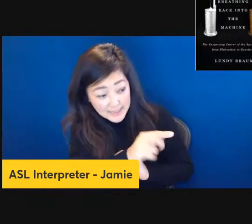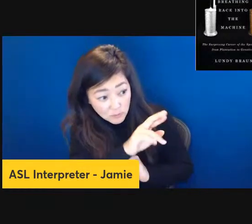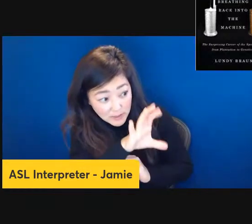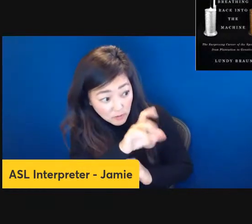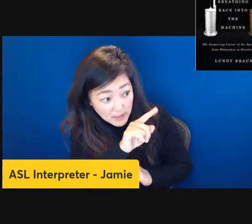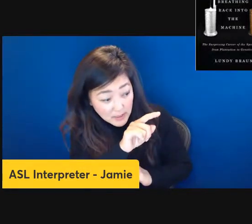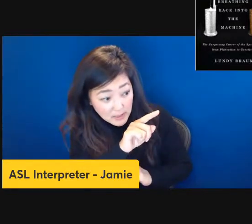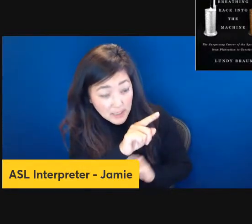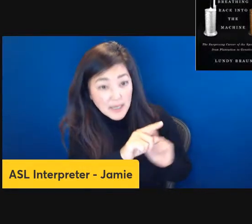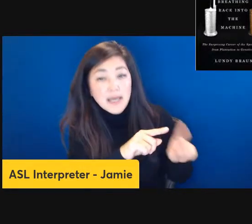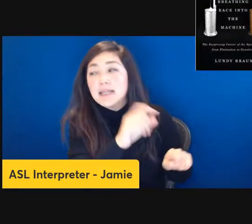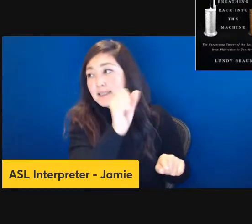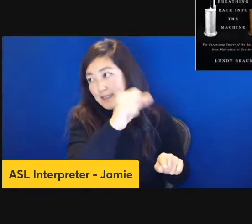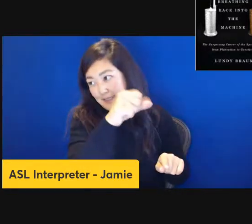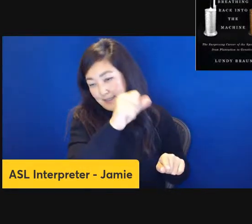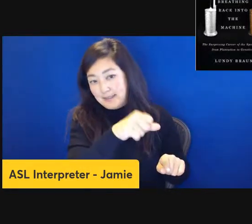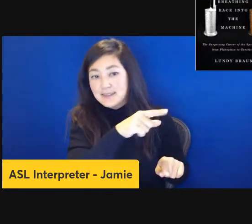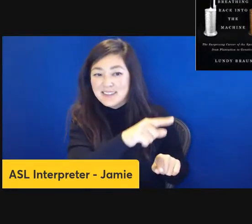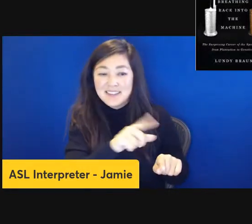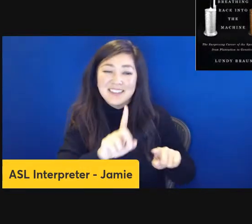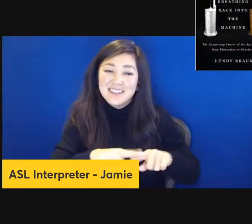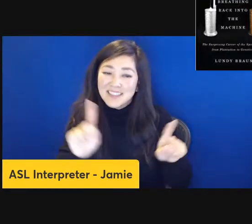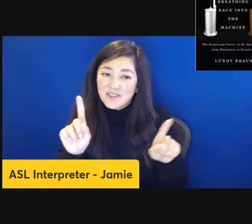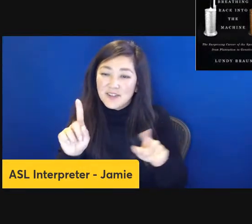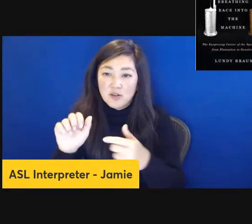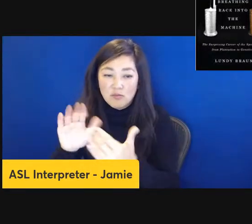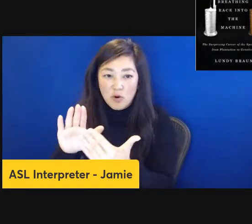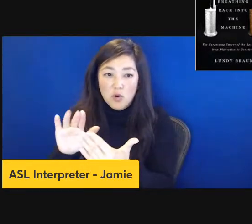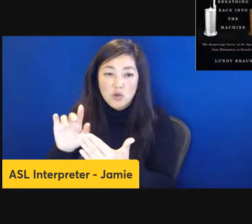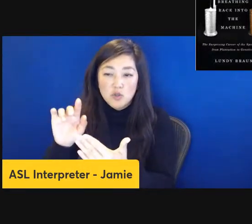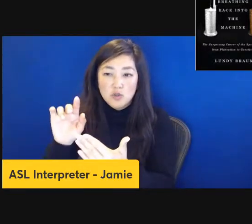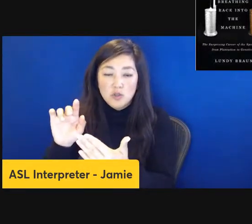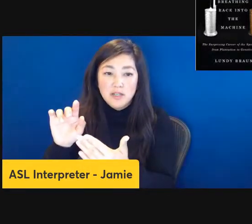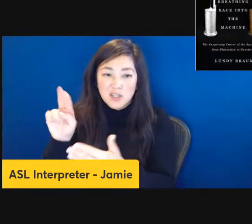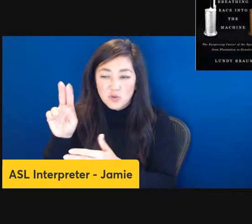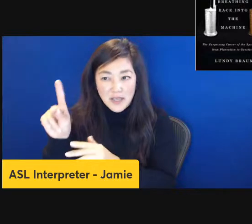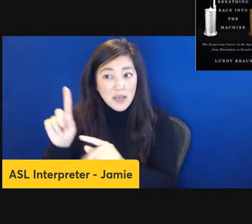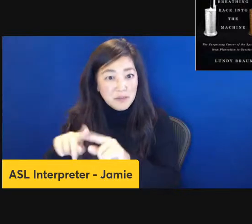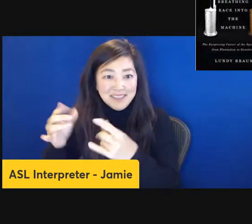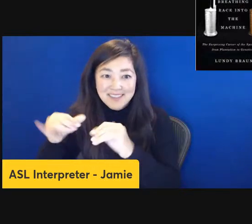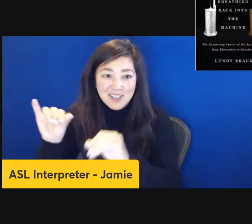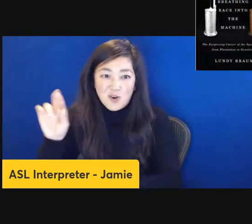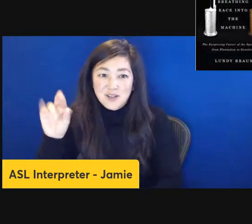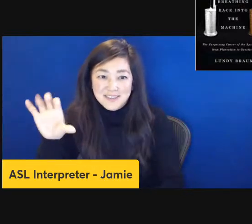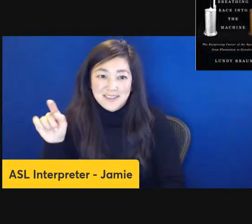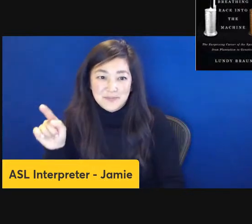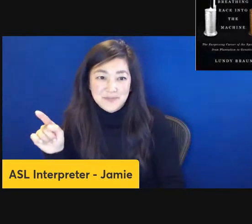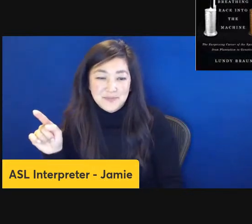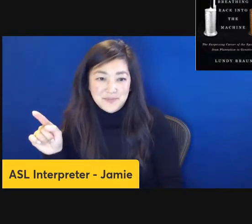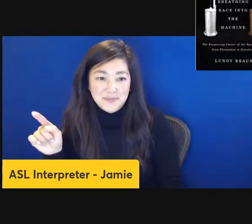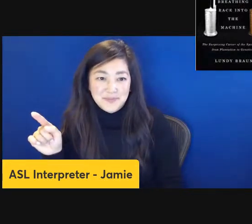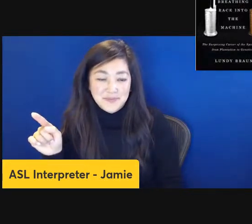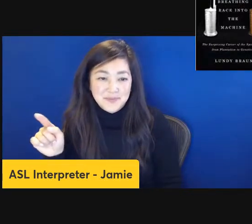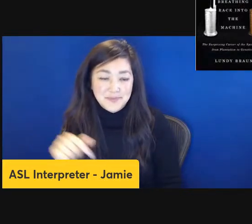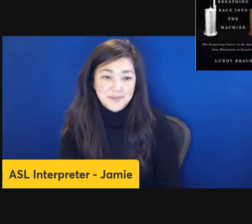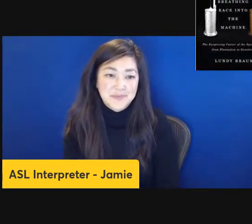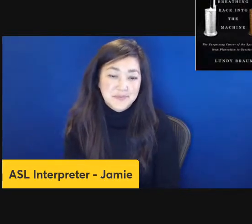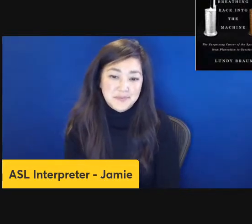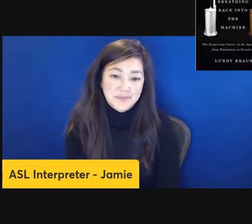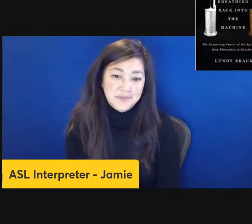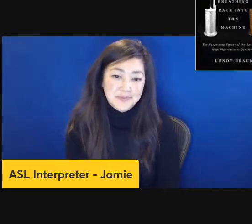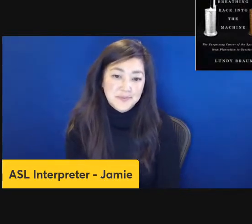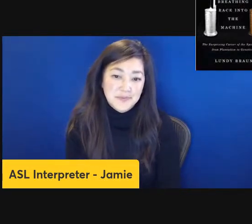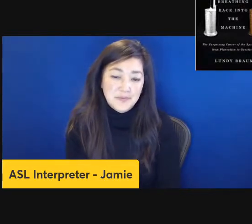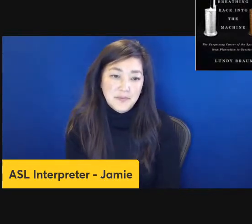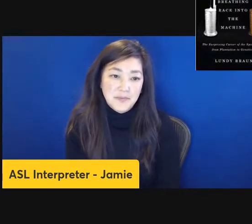in a different way in the UK, and it is compared to machines that are marketed to the